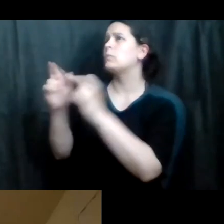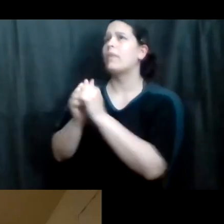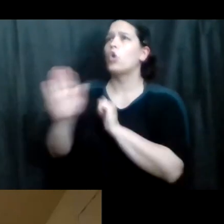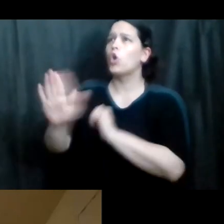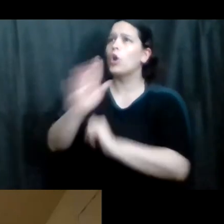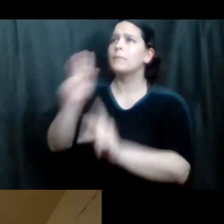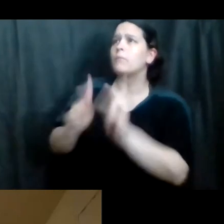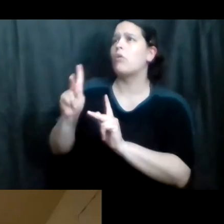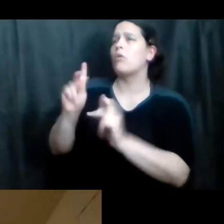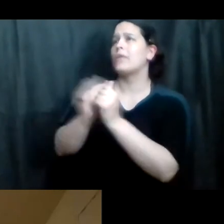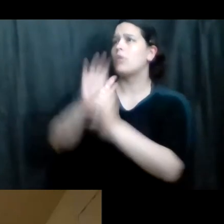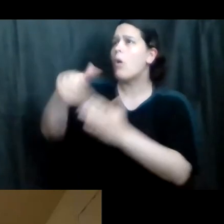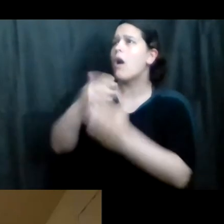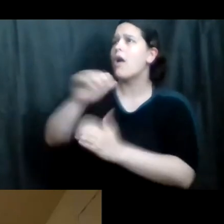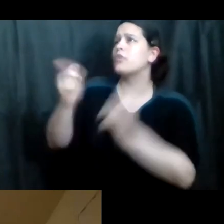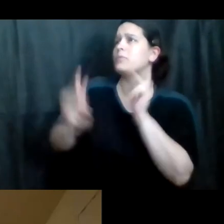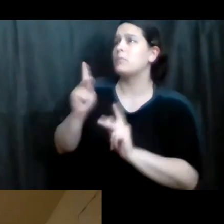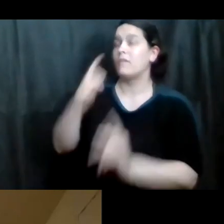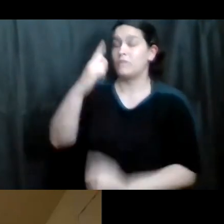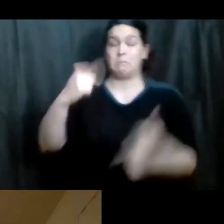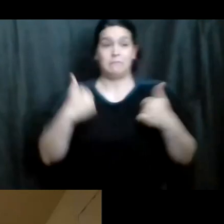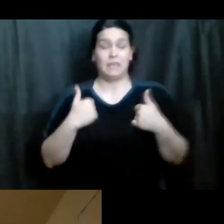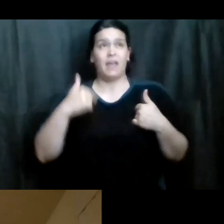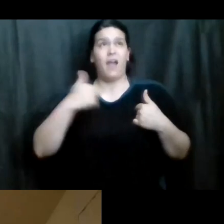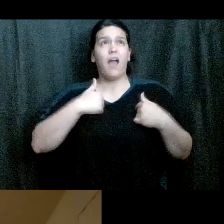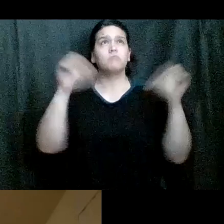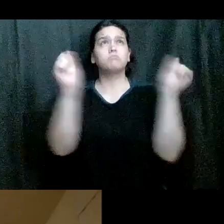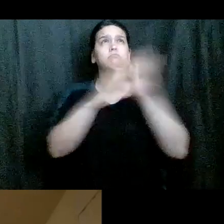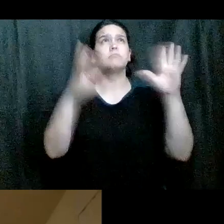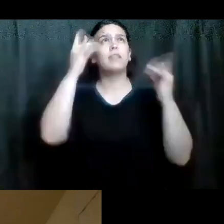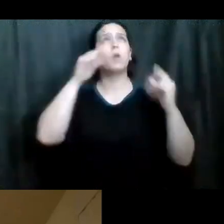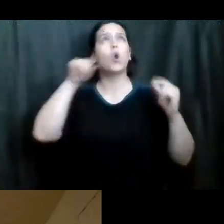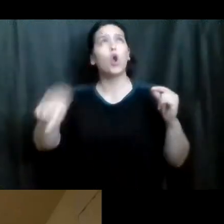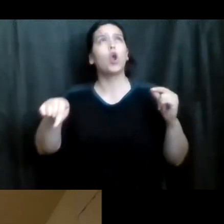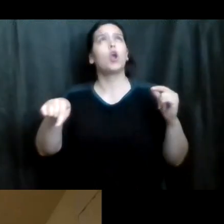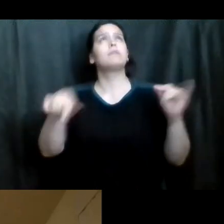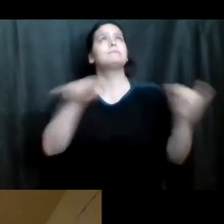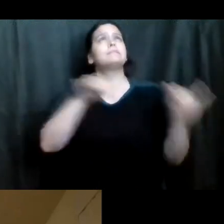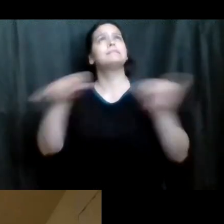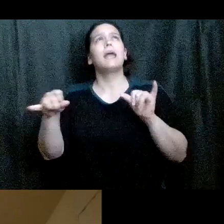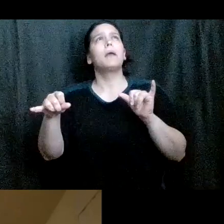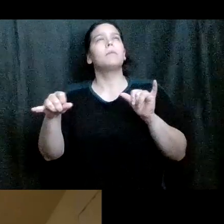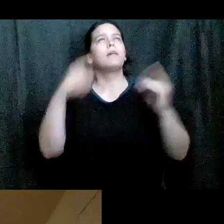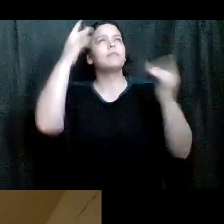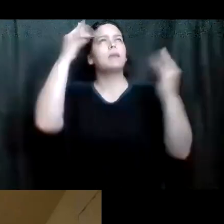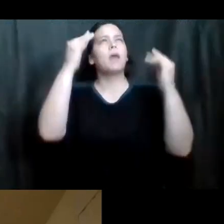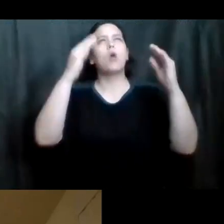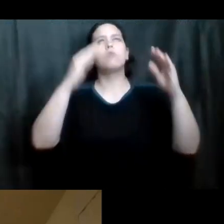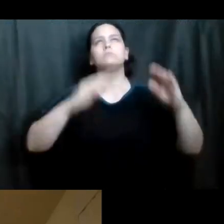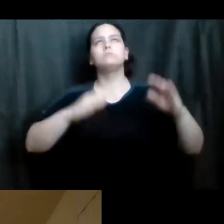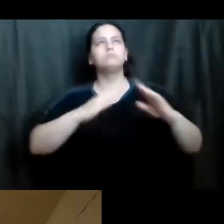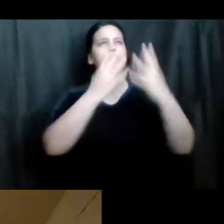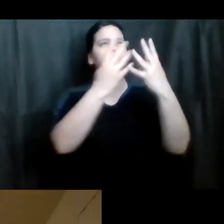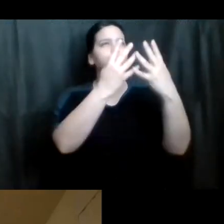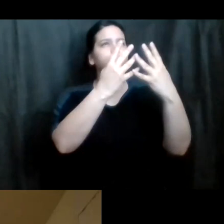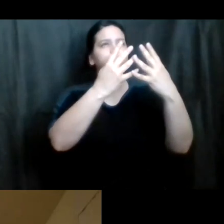me, she's the epitome of walls of separation going down, because we all bleed